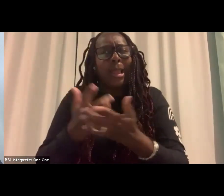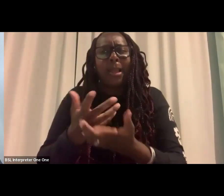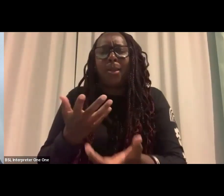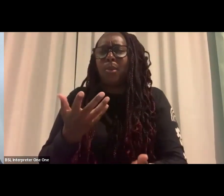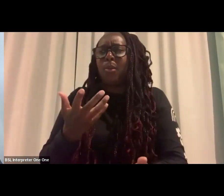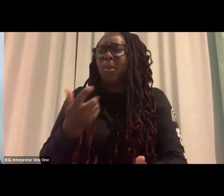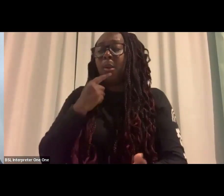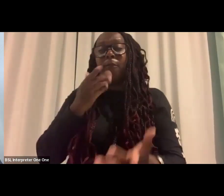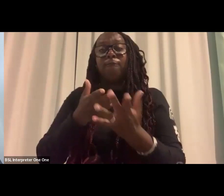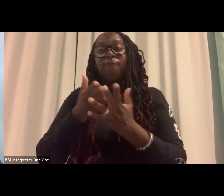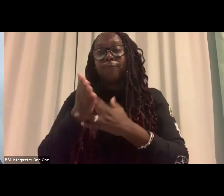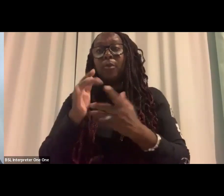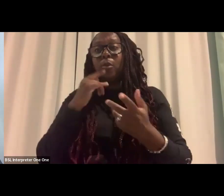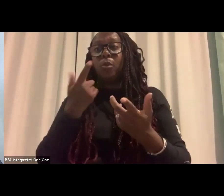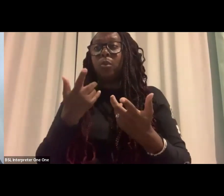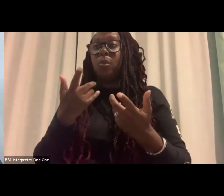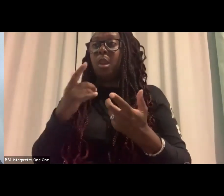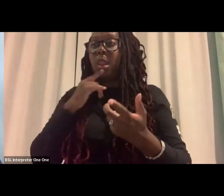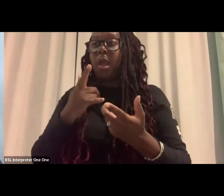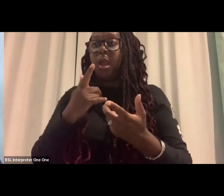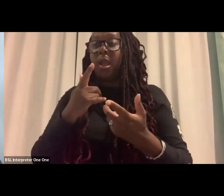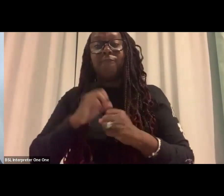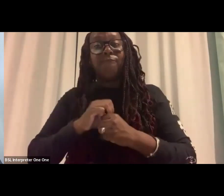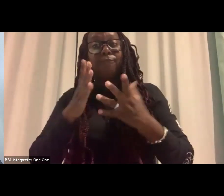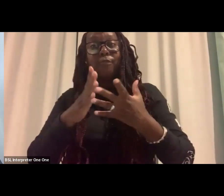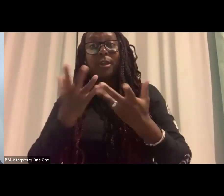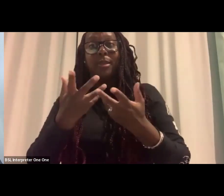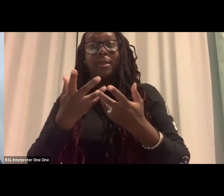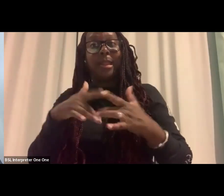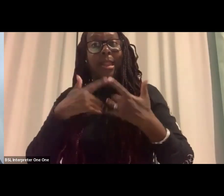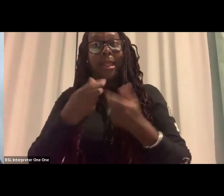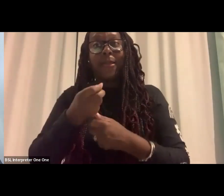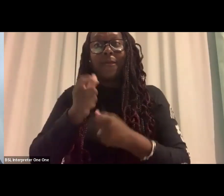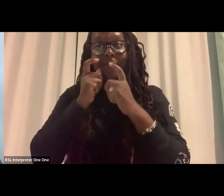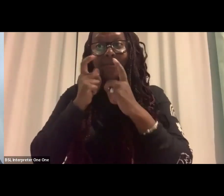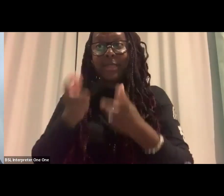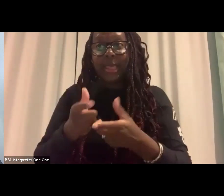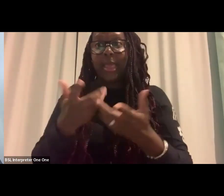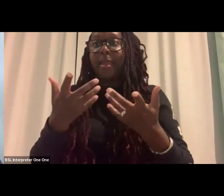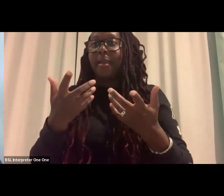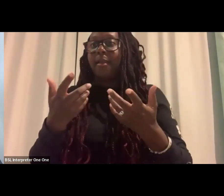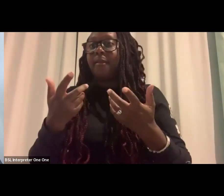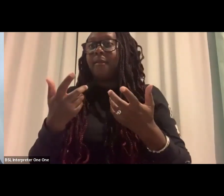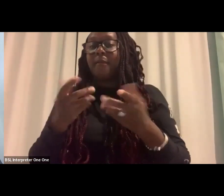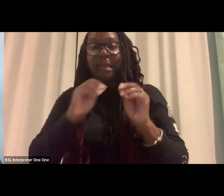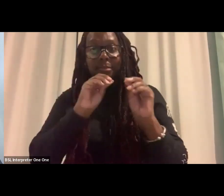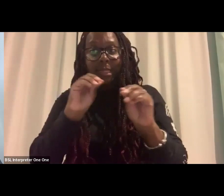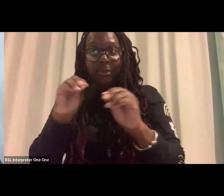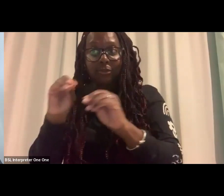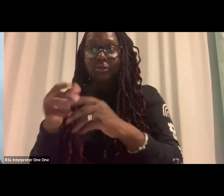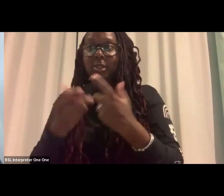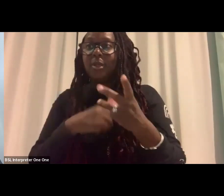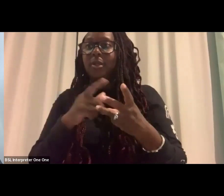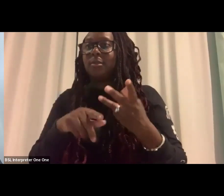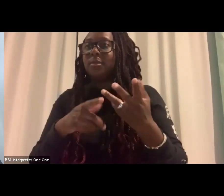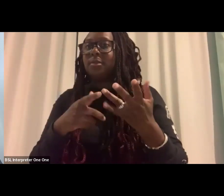enhanced through social protection such as free healthcare, free education, community-based initiatives that